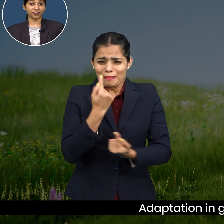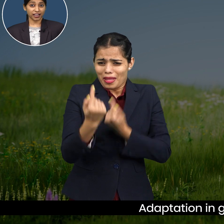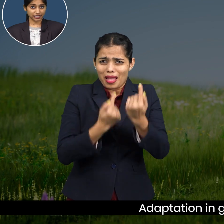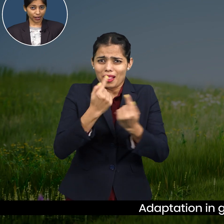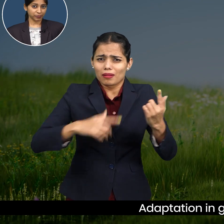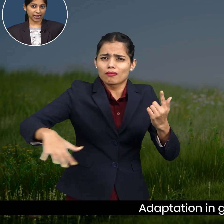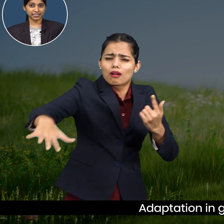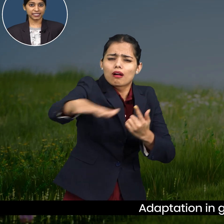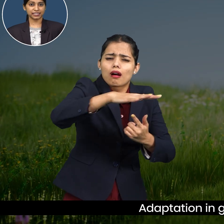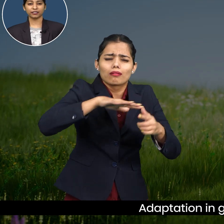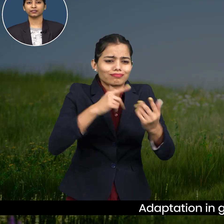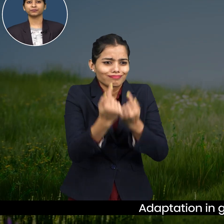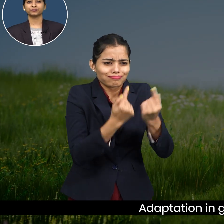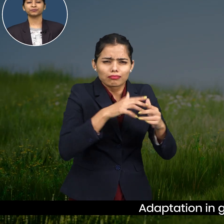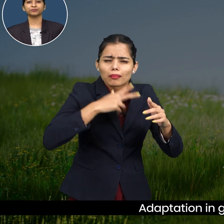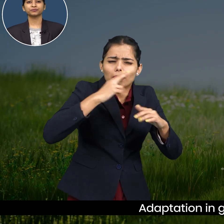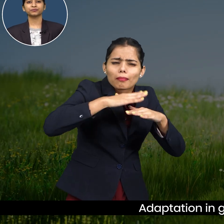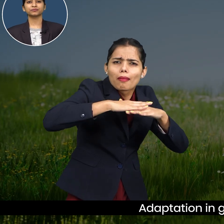Adaptation in grassland plants.